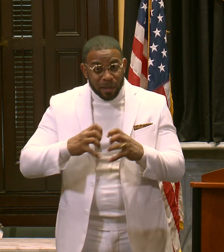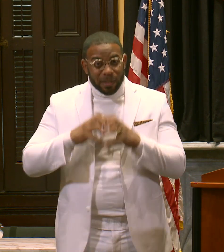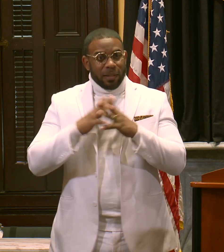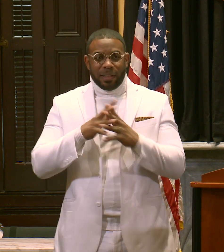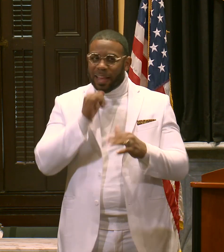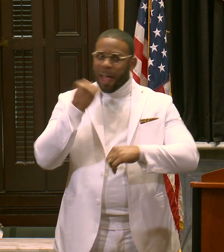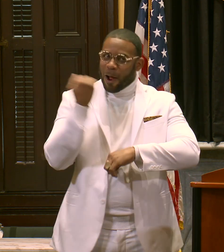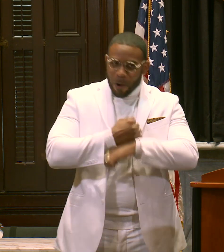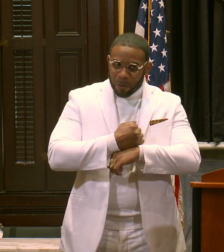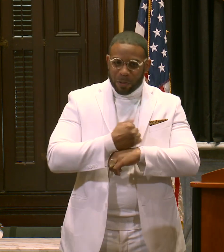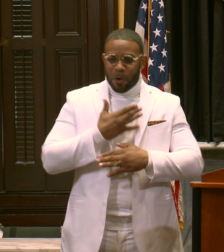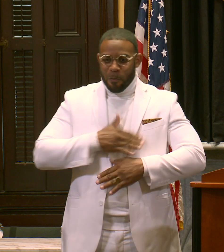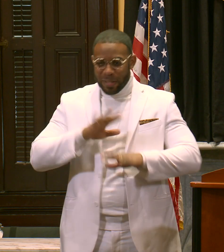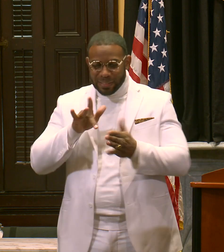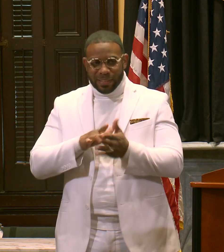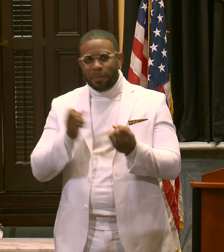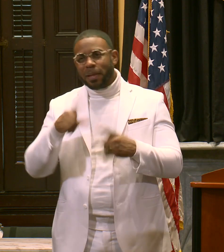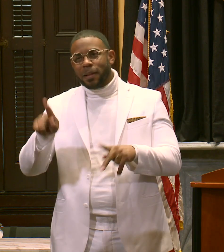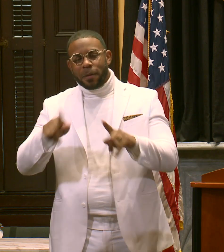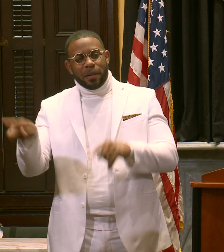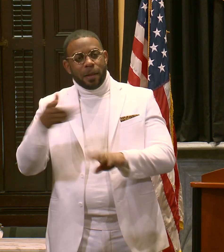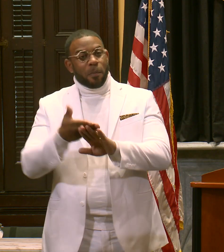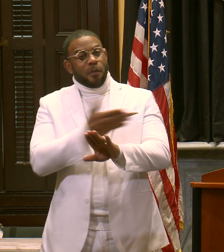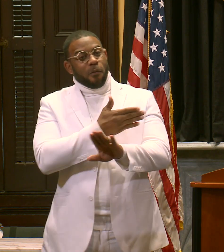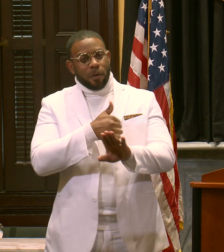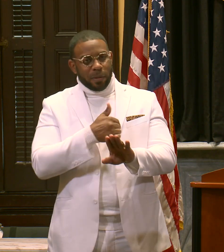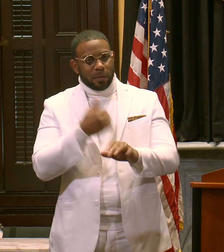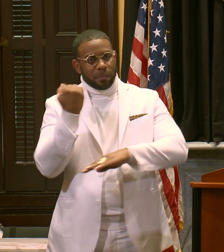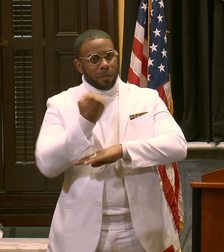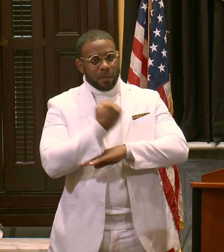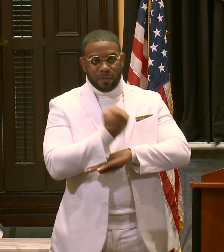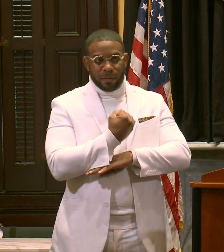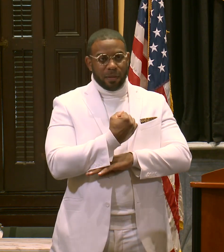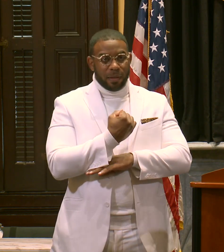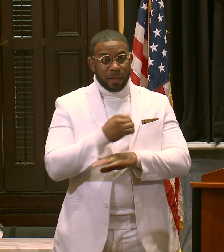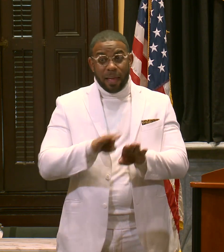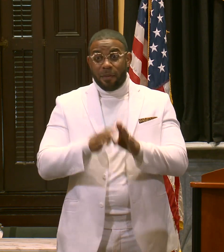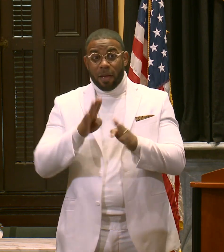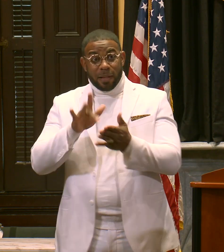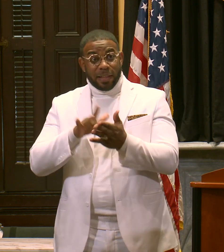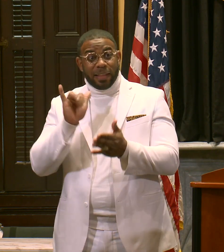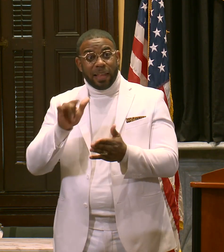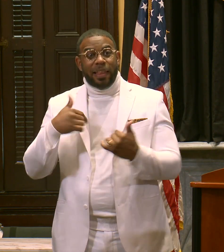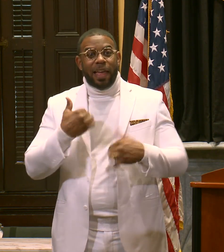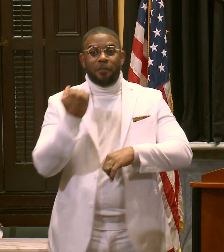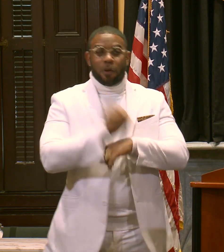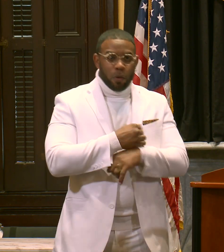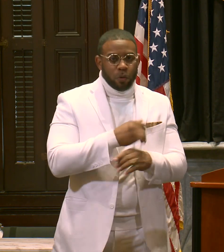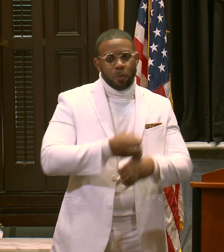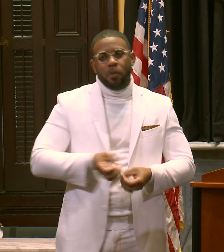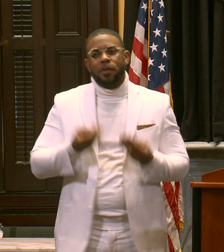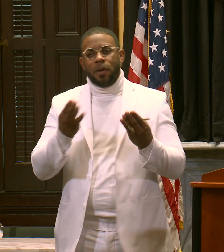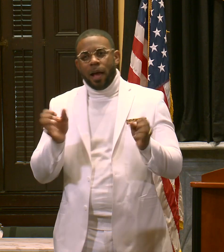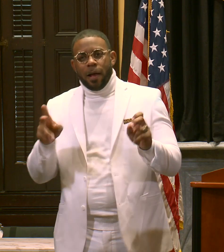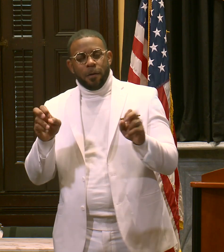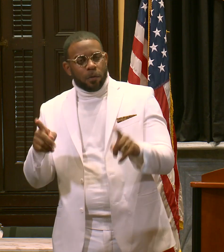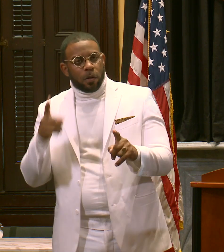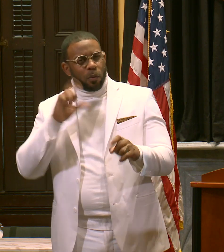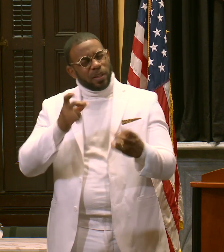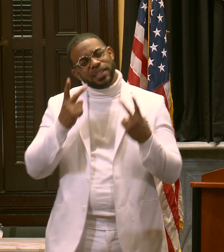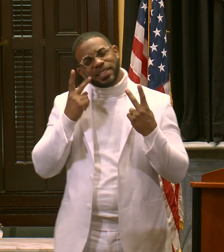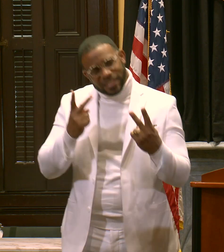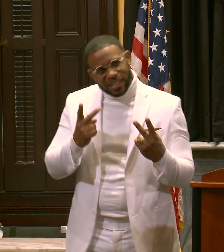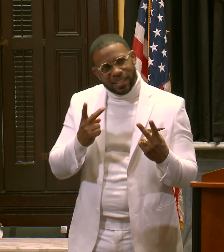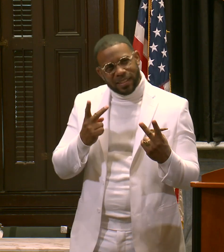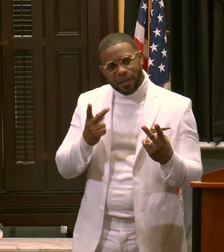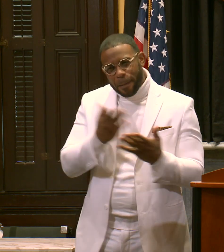centers, not closing them as many of the folks that came before me did. In fact, opening centers that they had closed to provide opportunities. When you